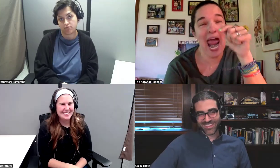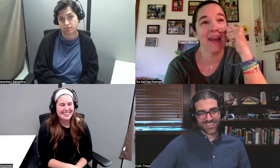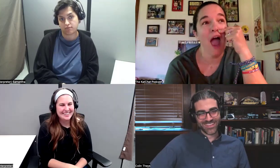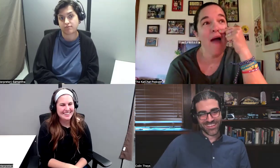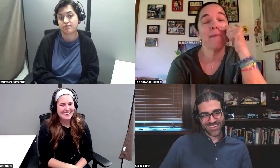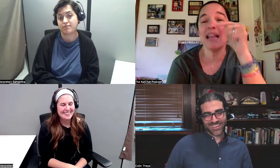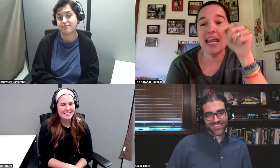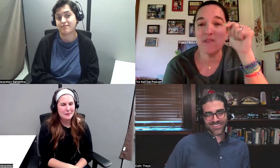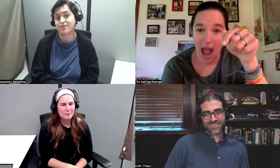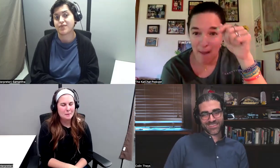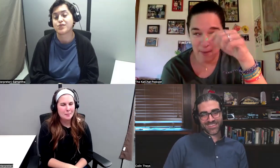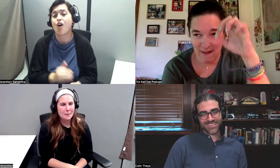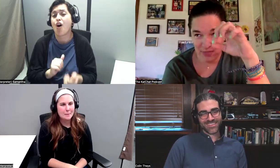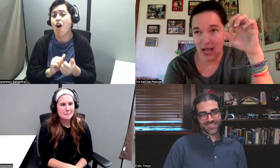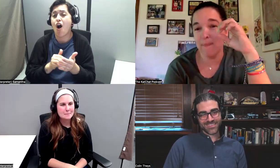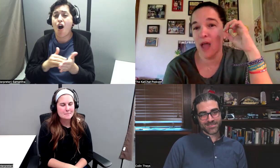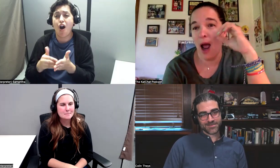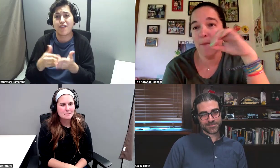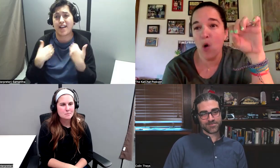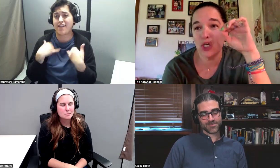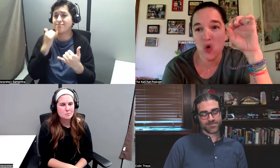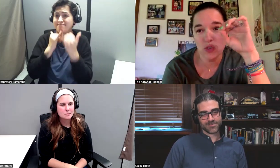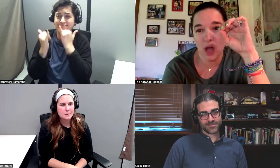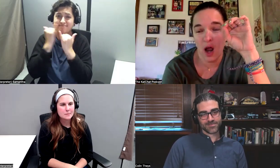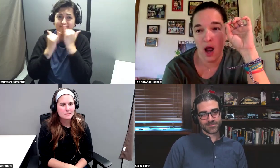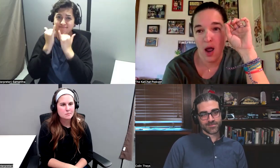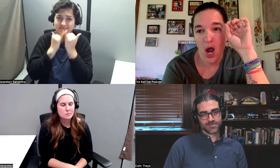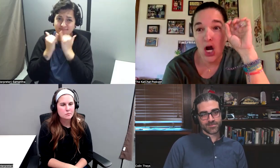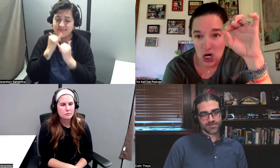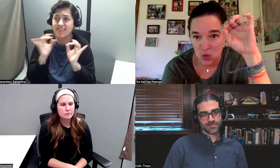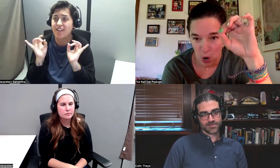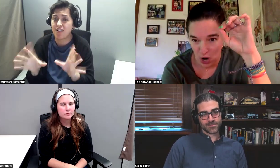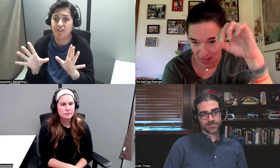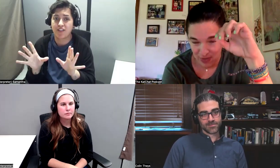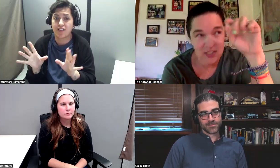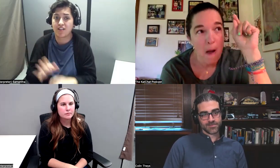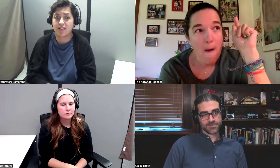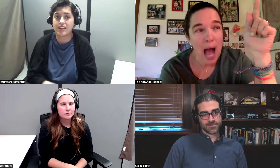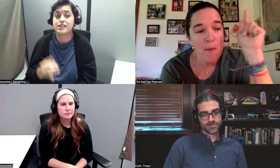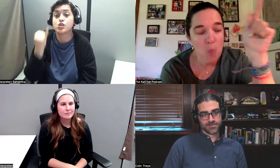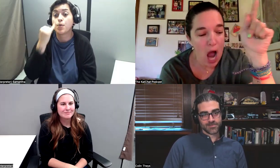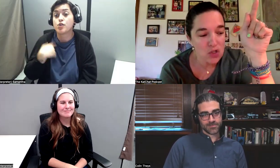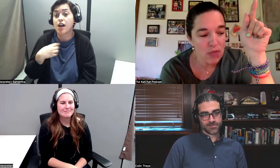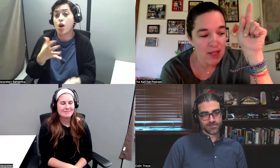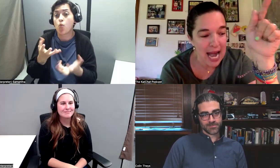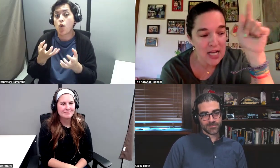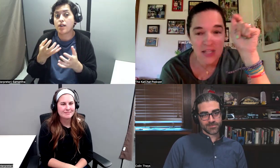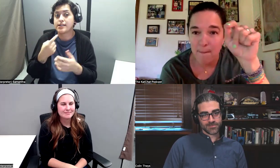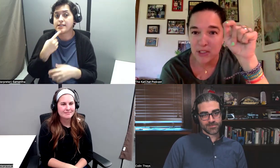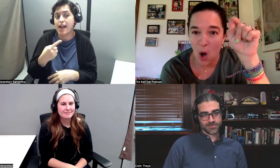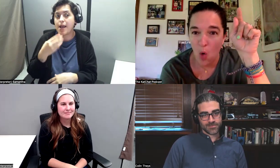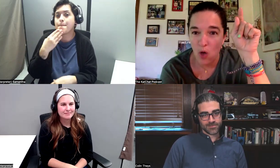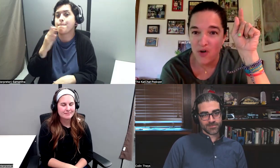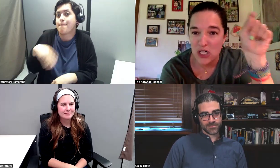up. And believe that I'm going to use the current word on that. But I was watching the